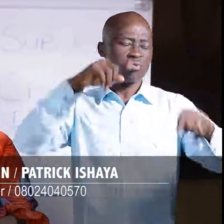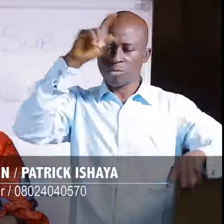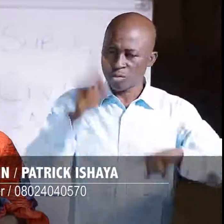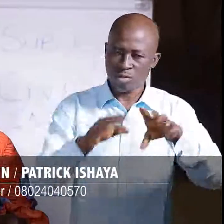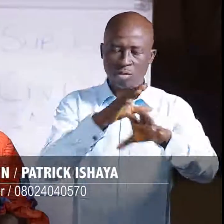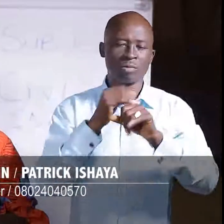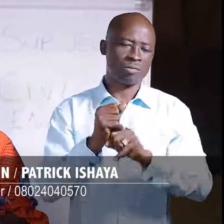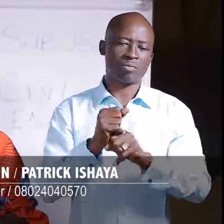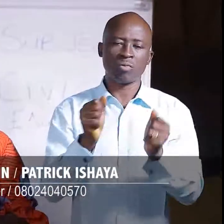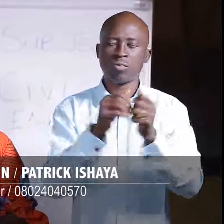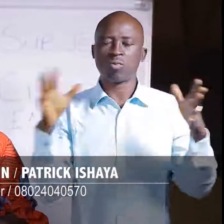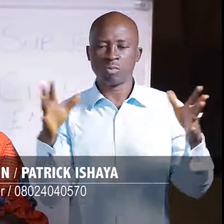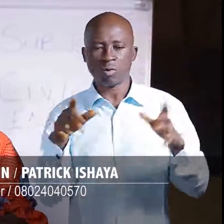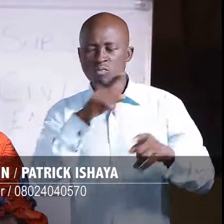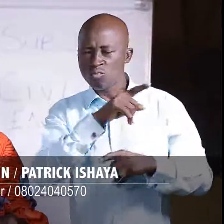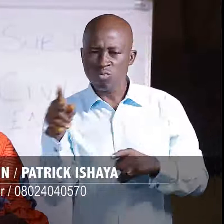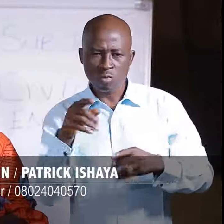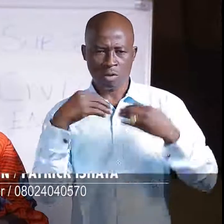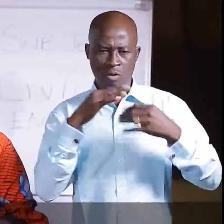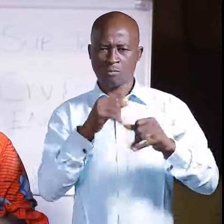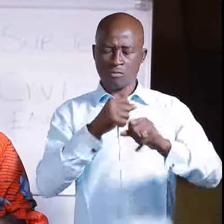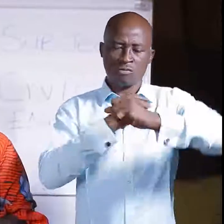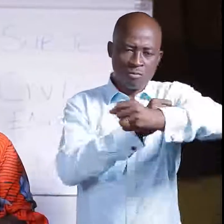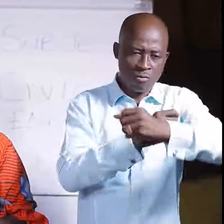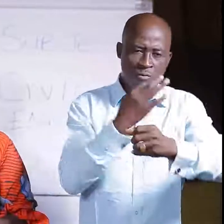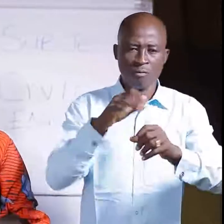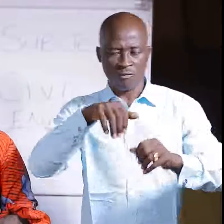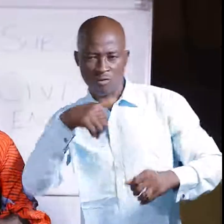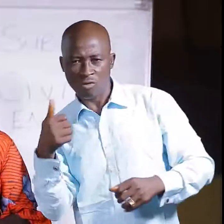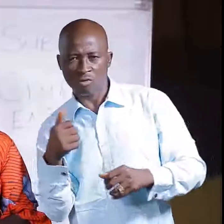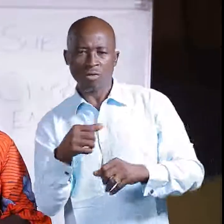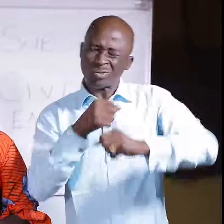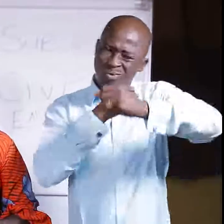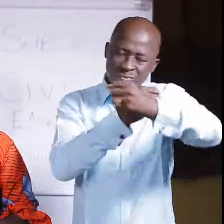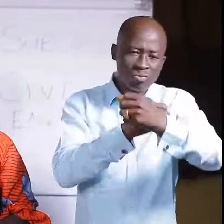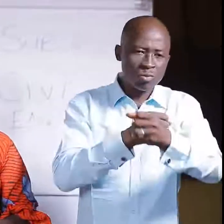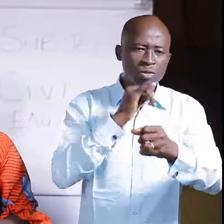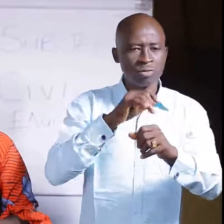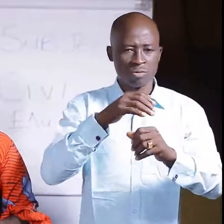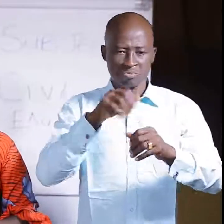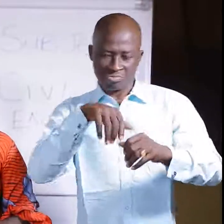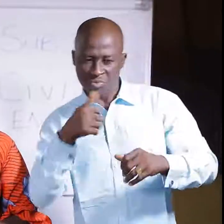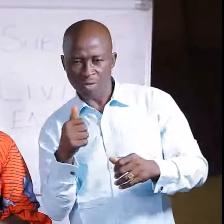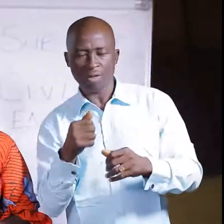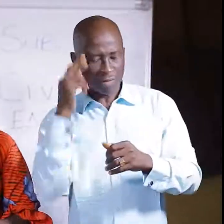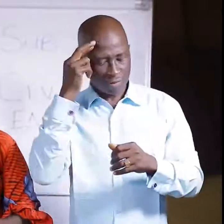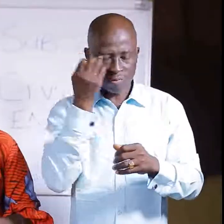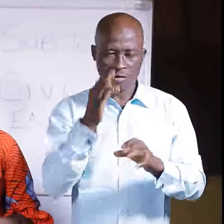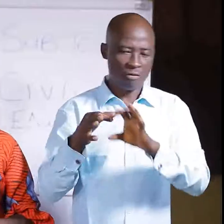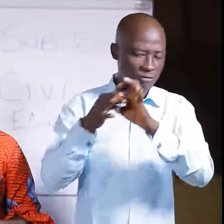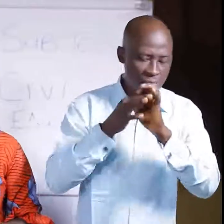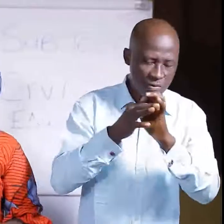achieve without you having support of others. So support is another attribute